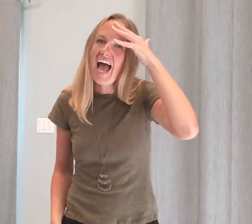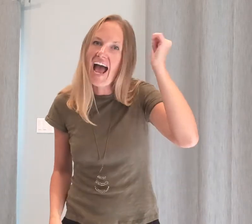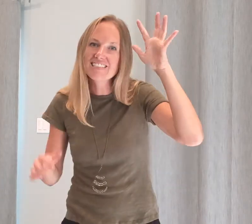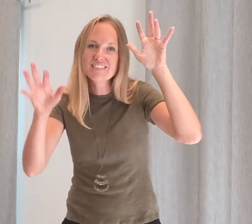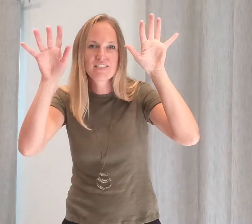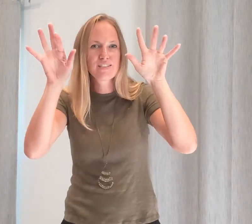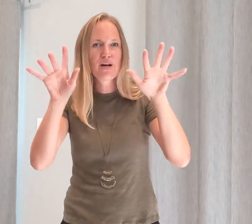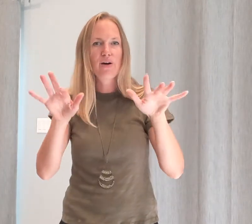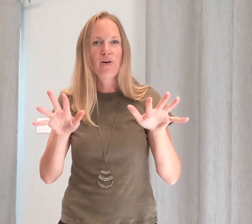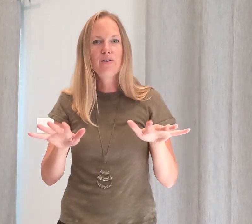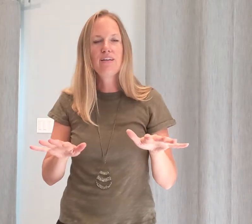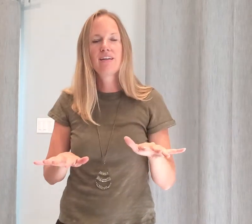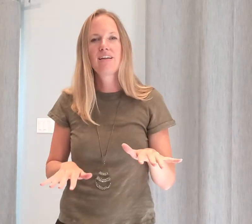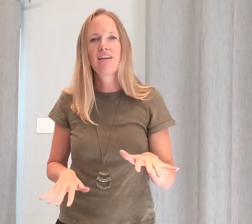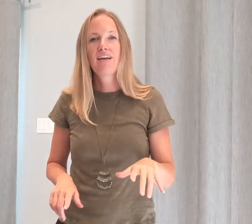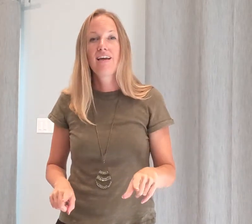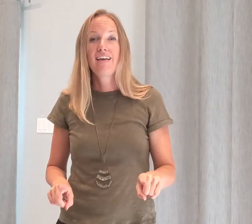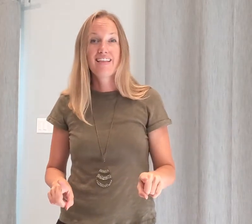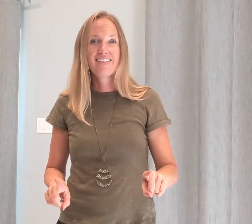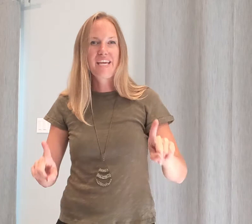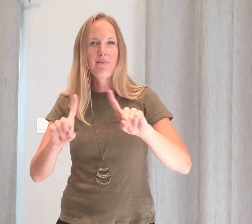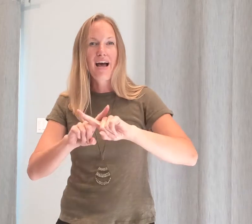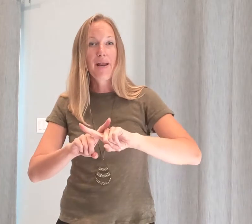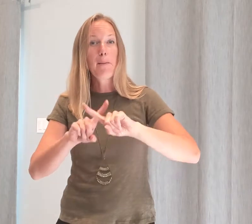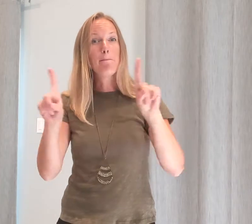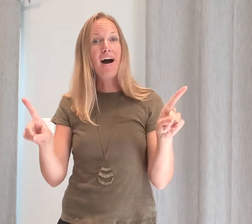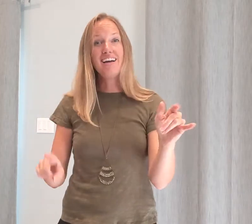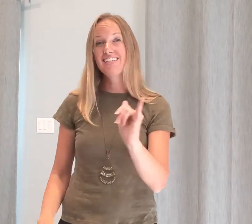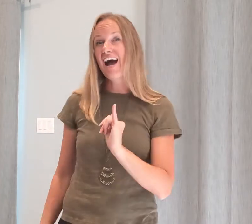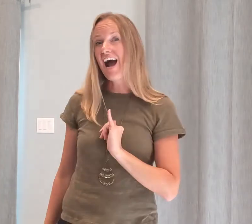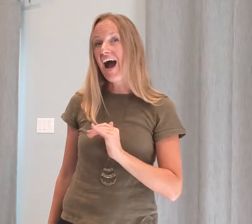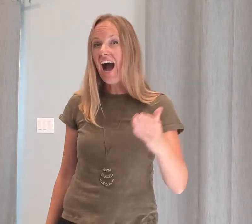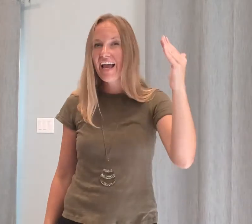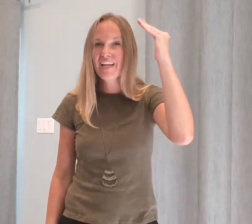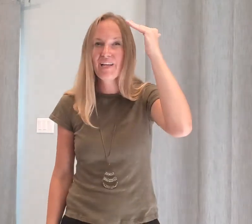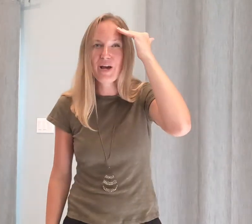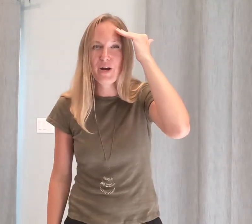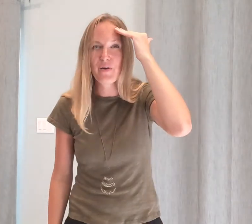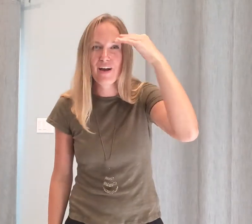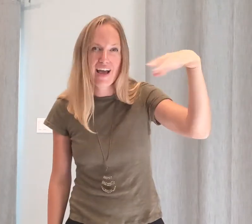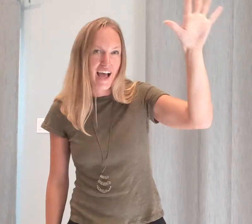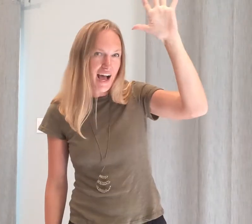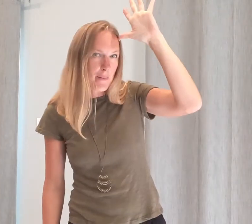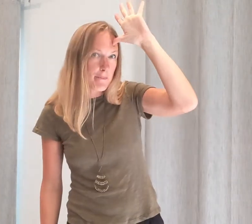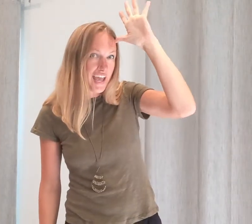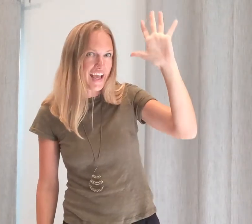as snow, and then the same line, but I know a